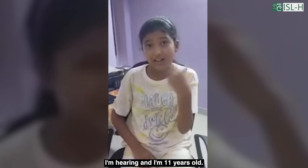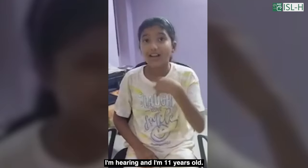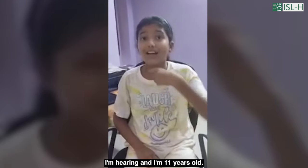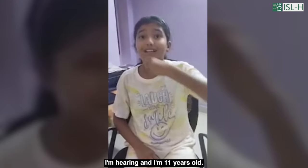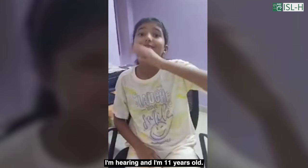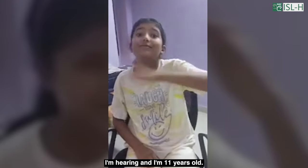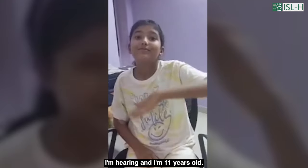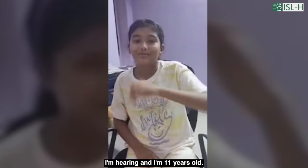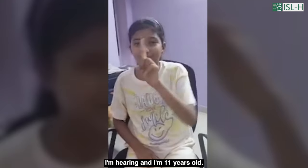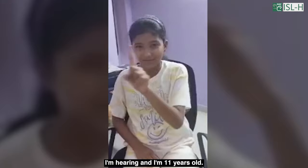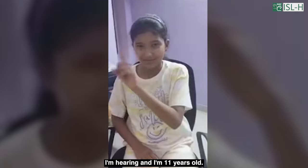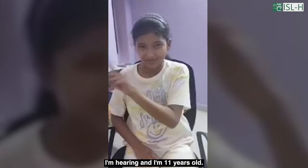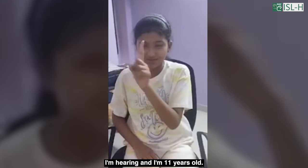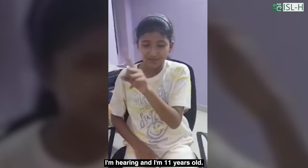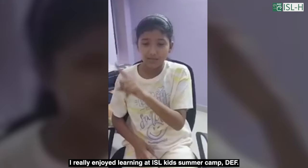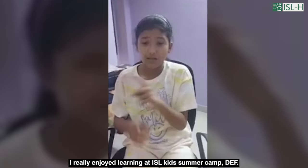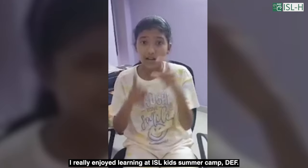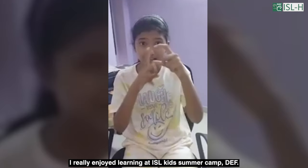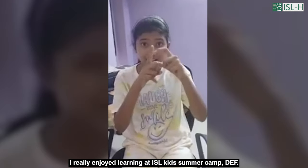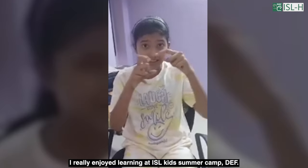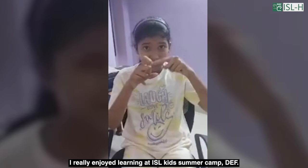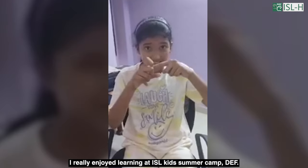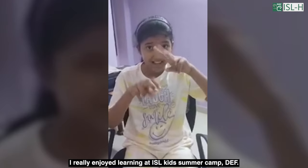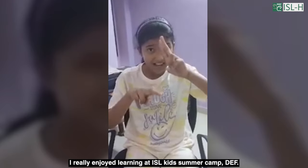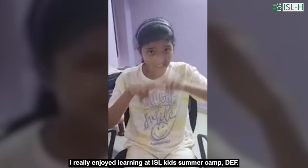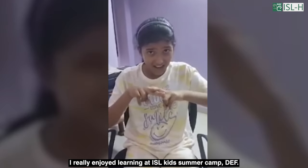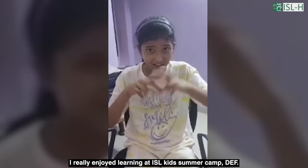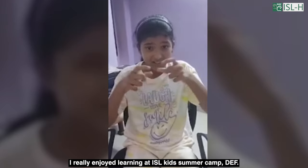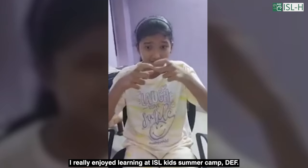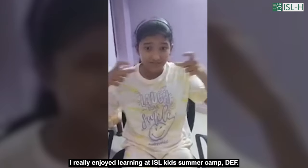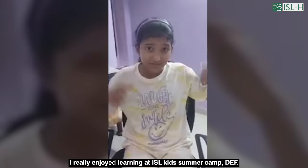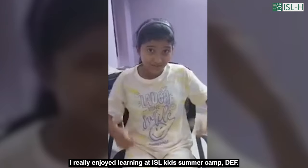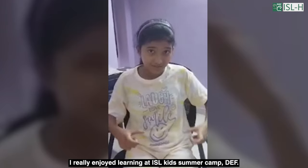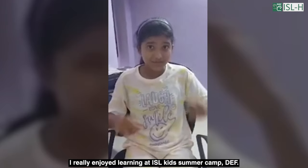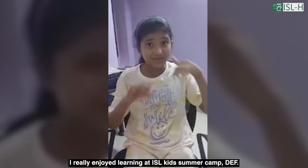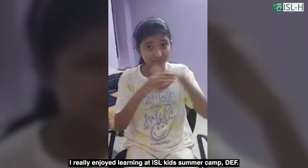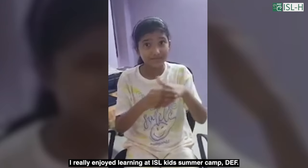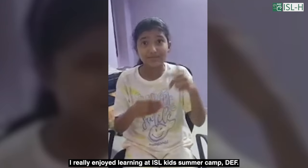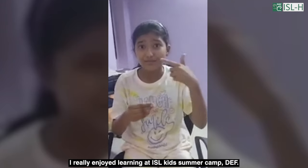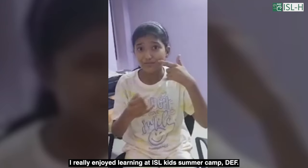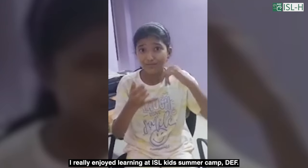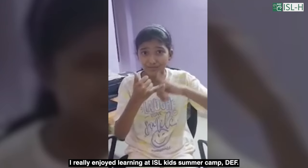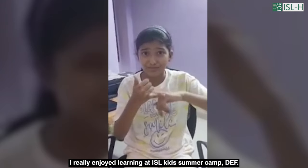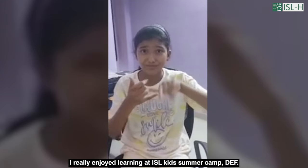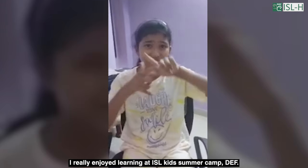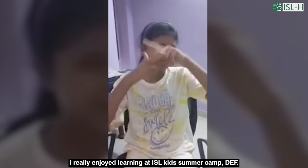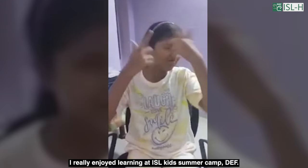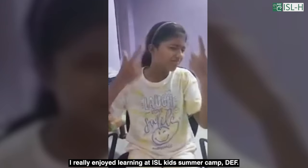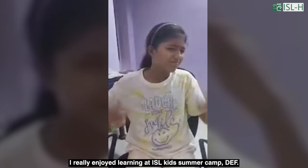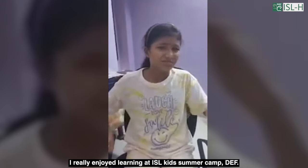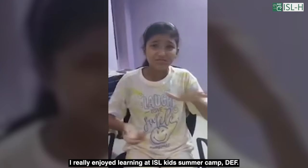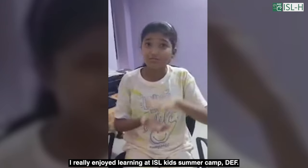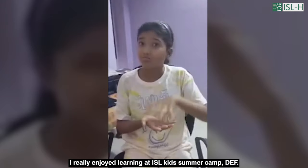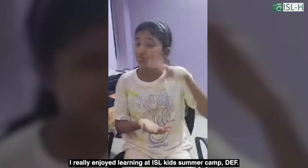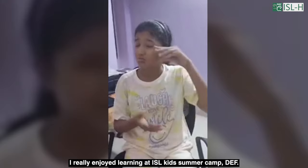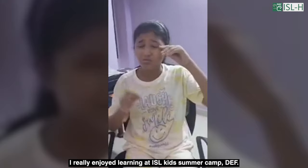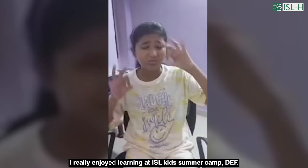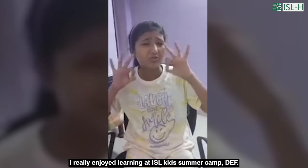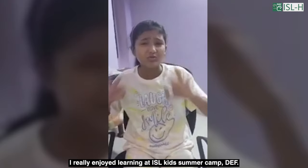I'm hearing and I'm 11 years old. I really enjoy learning at ISL Kids Summer Camp at